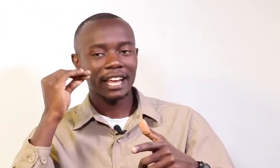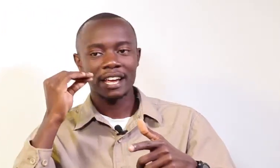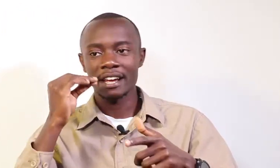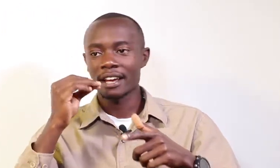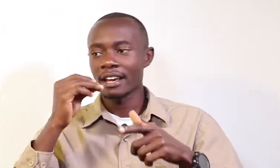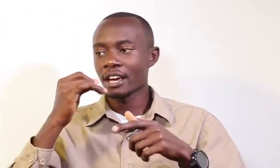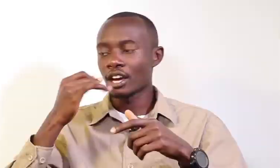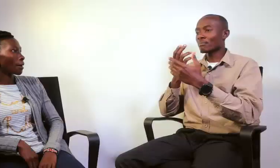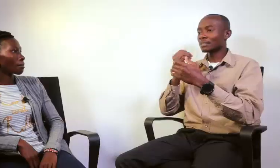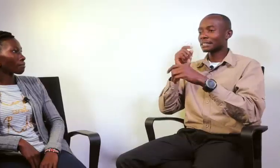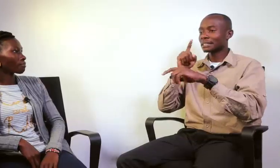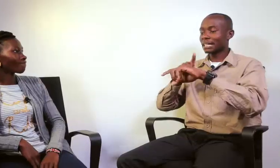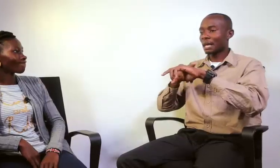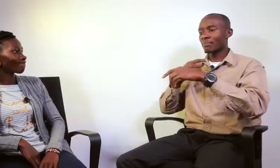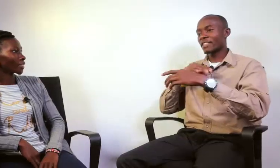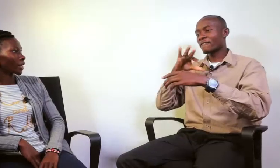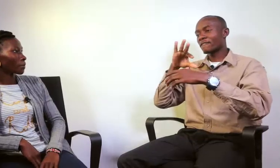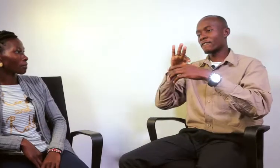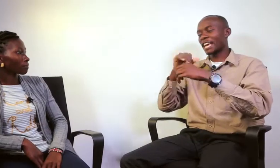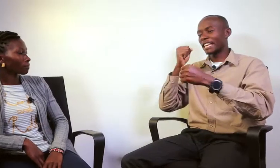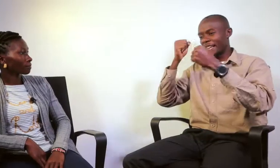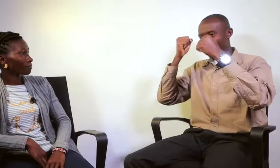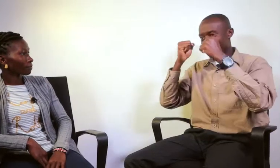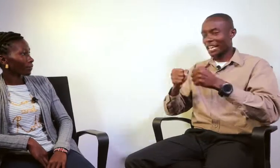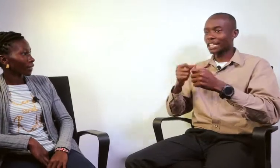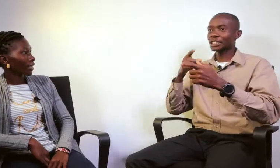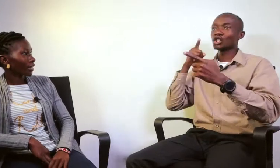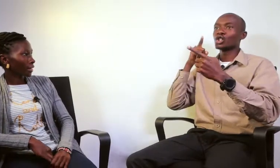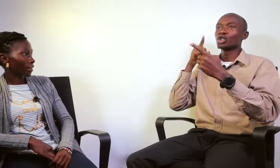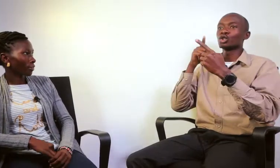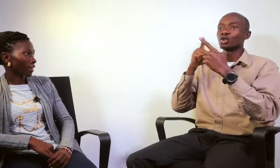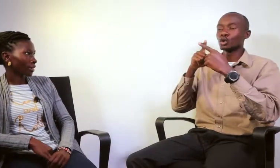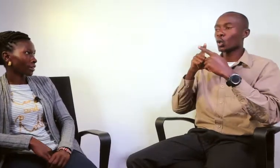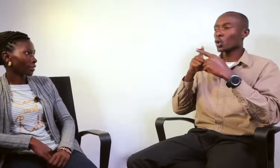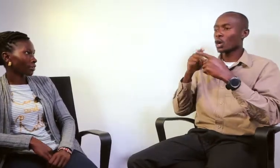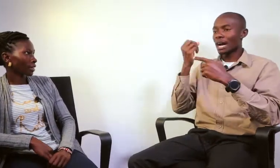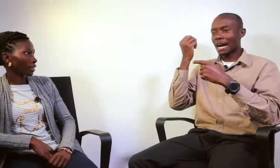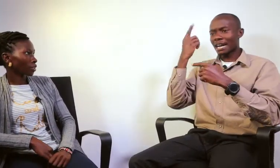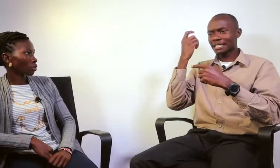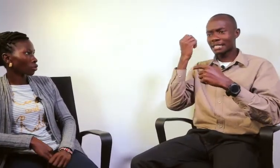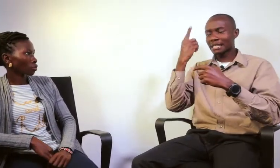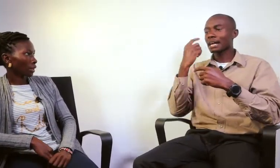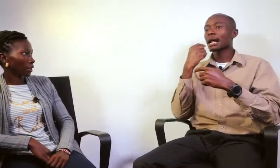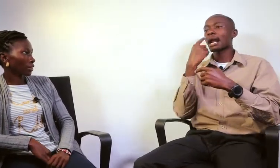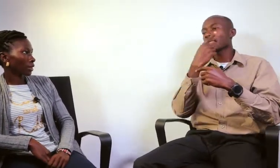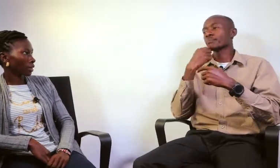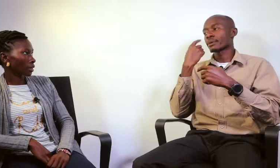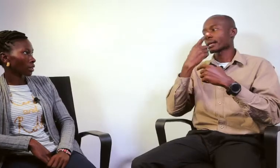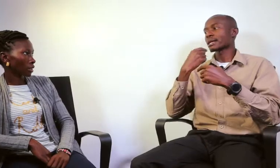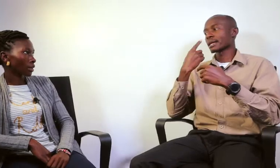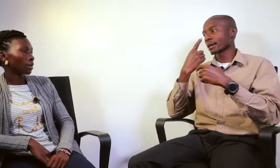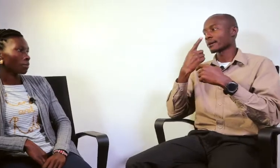there. Sometimes they find it difficult to understand lip